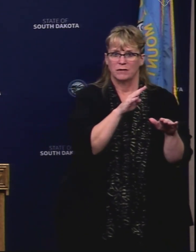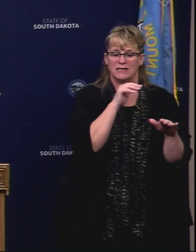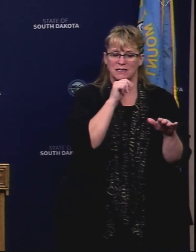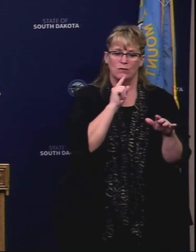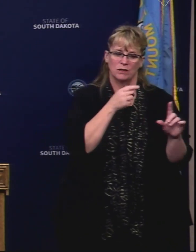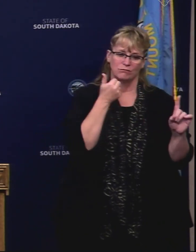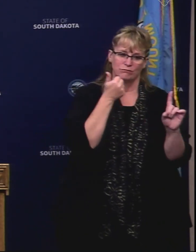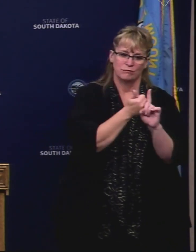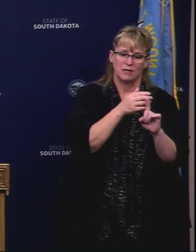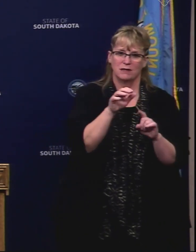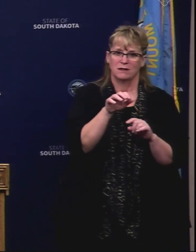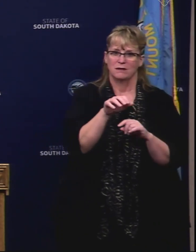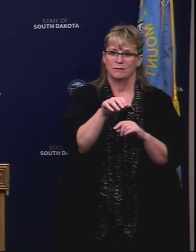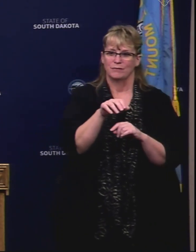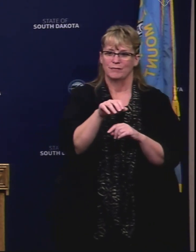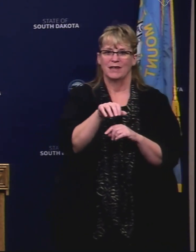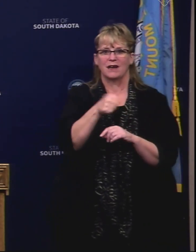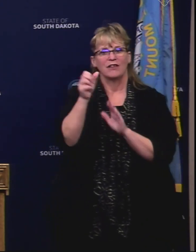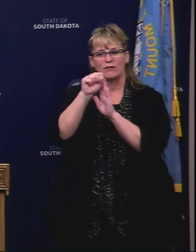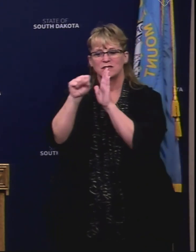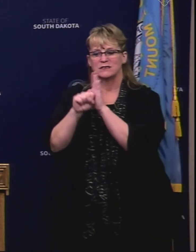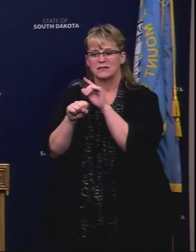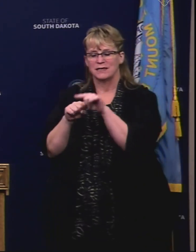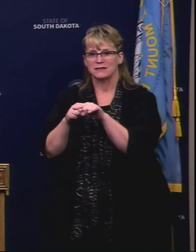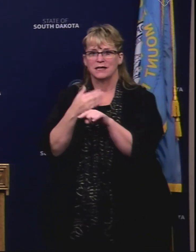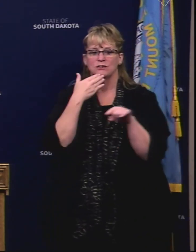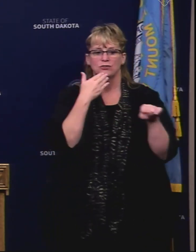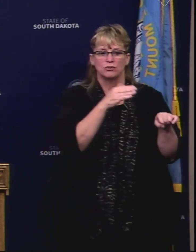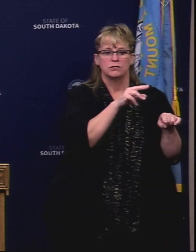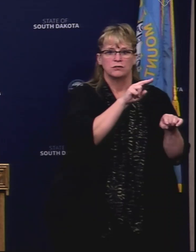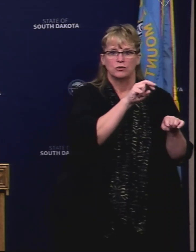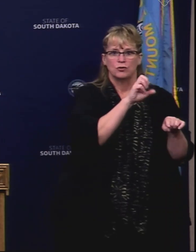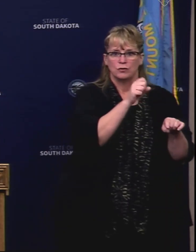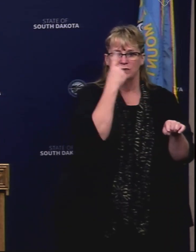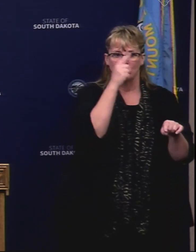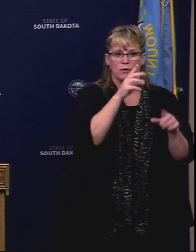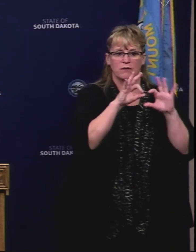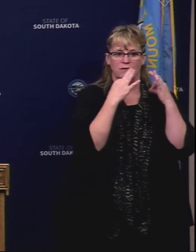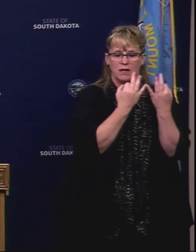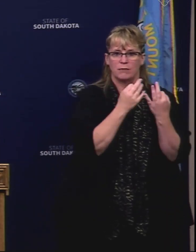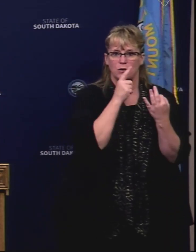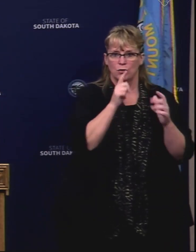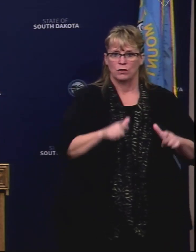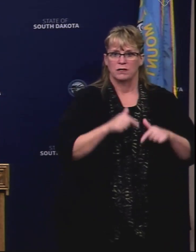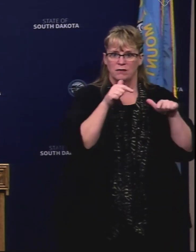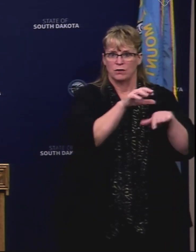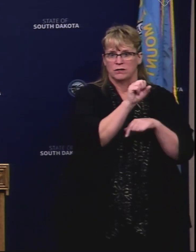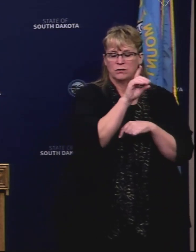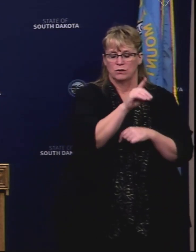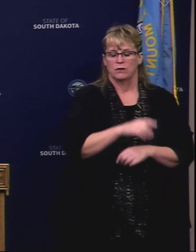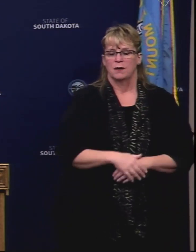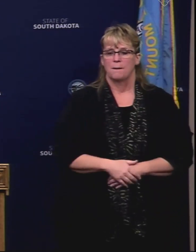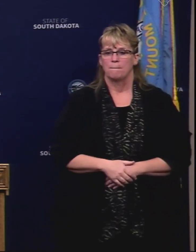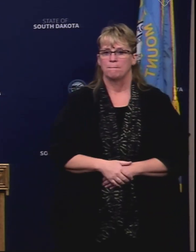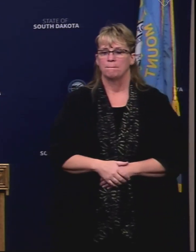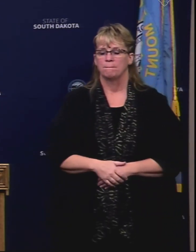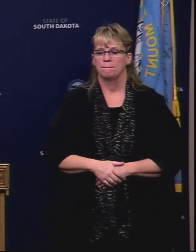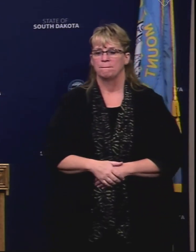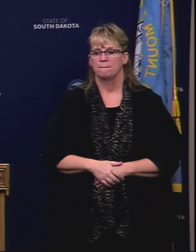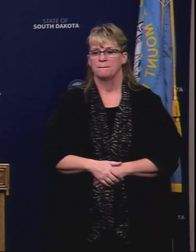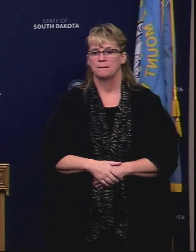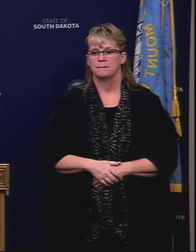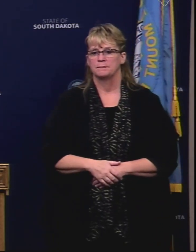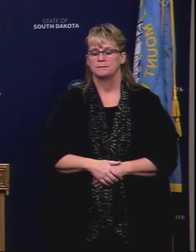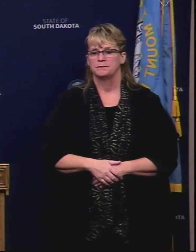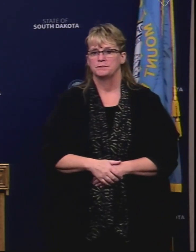as many other states, and that's good news for the families that live here. Thank you. Governor JP